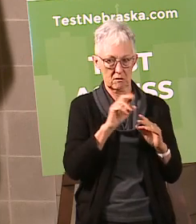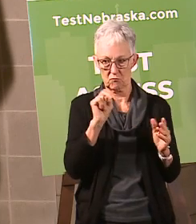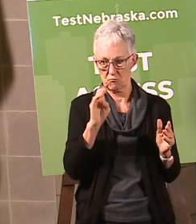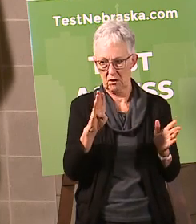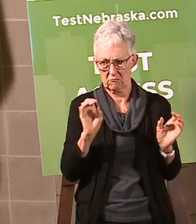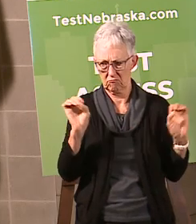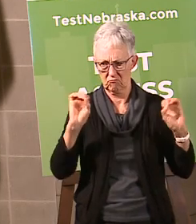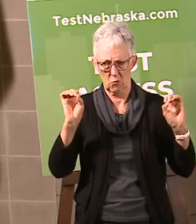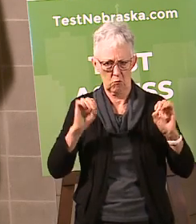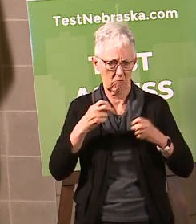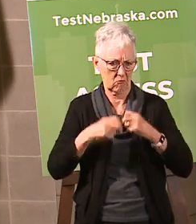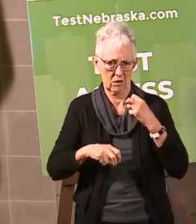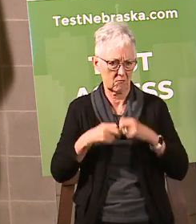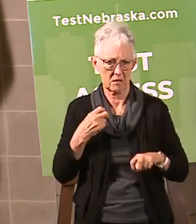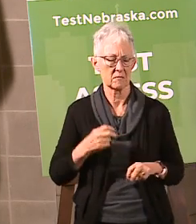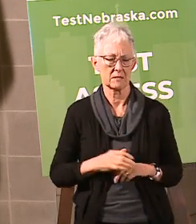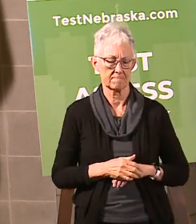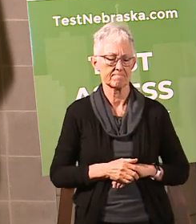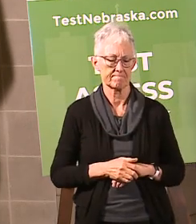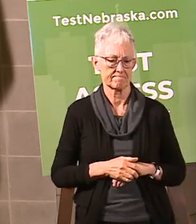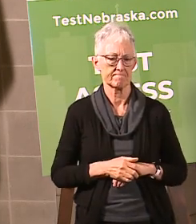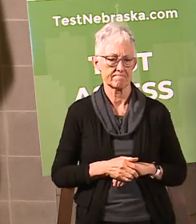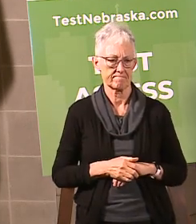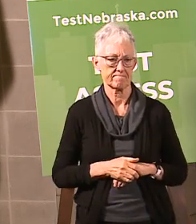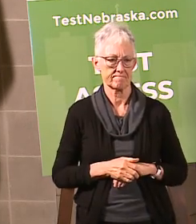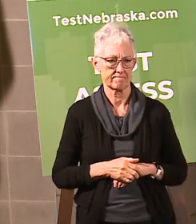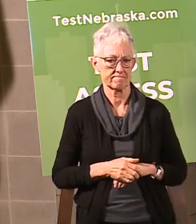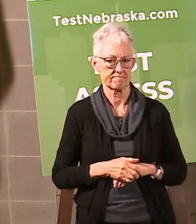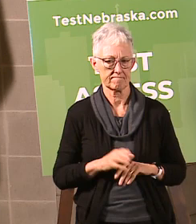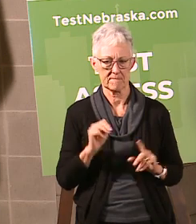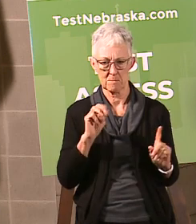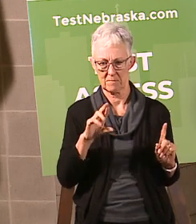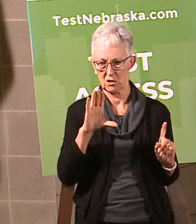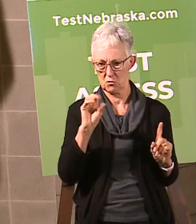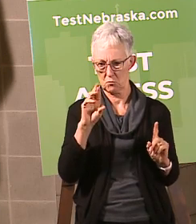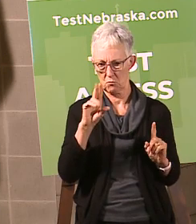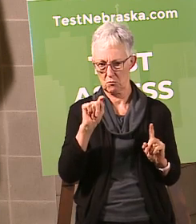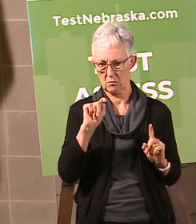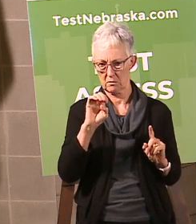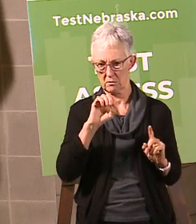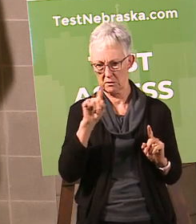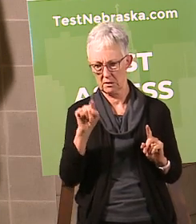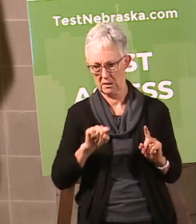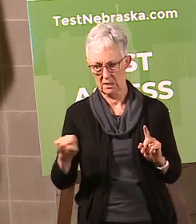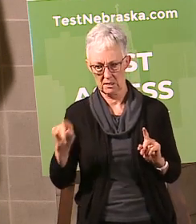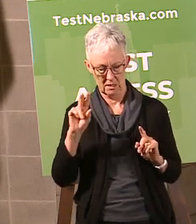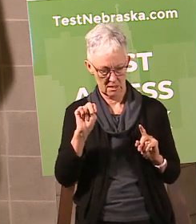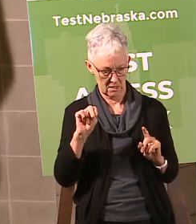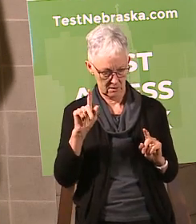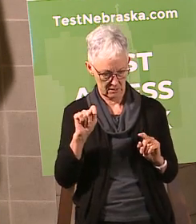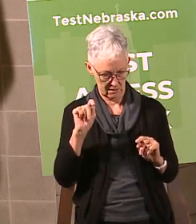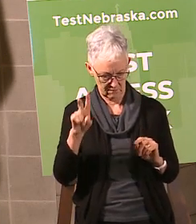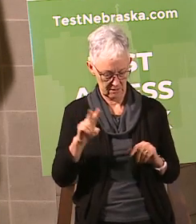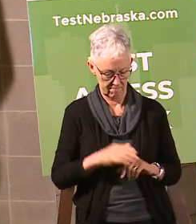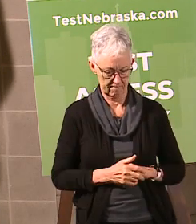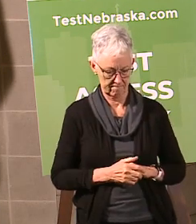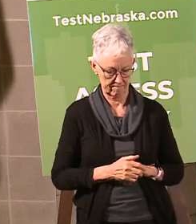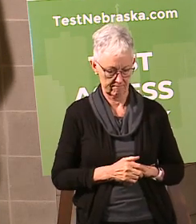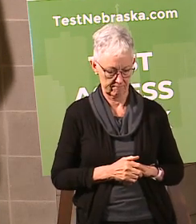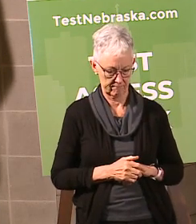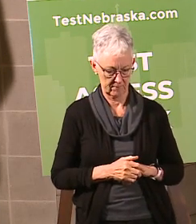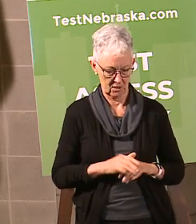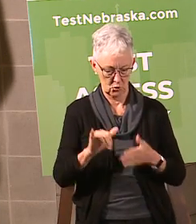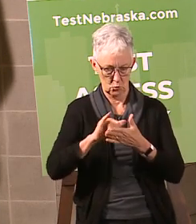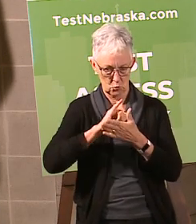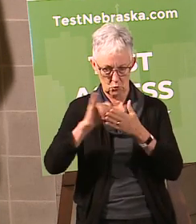issue. Brandon Cortez, NTV, according to the New York Times, epidemiologists have said the U.S. are moving towards ending